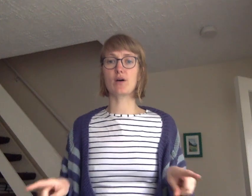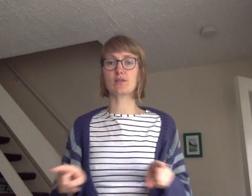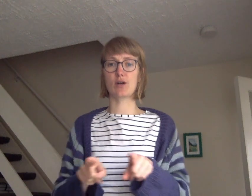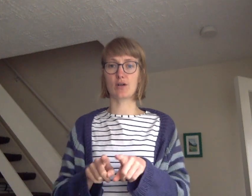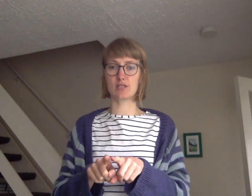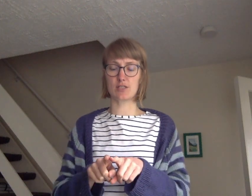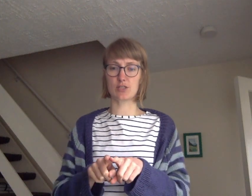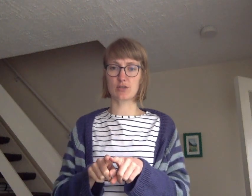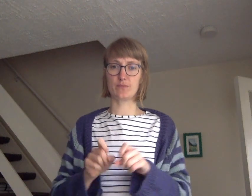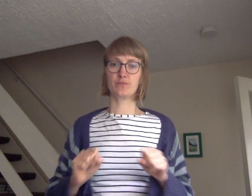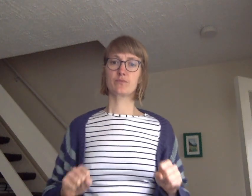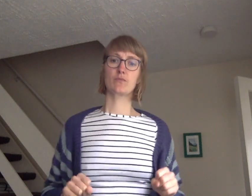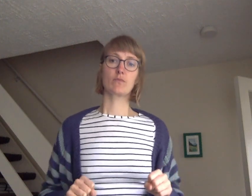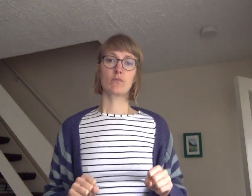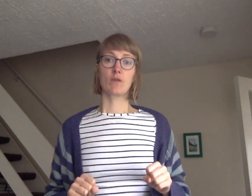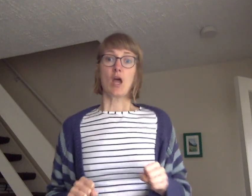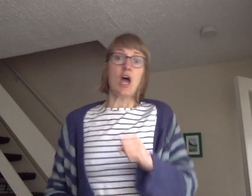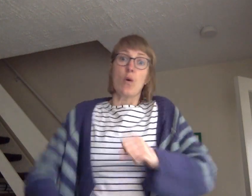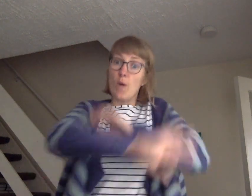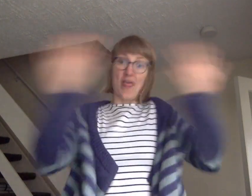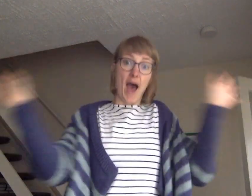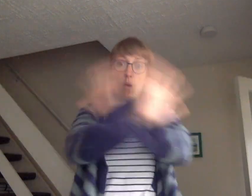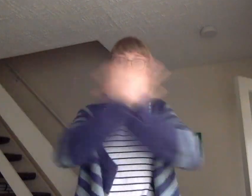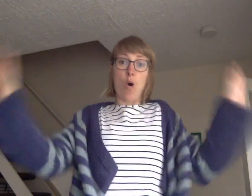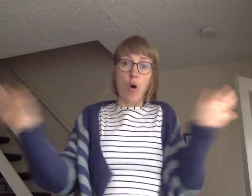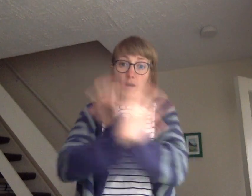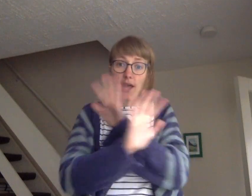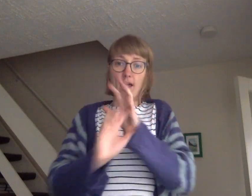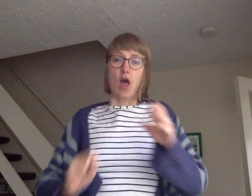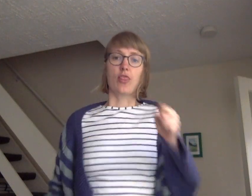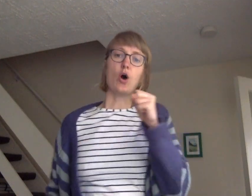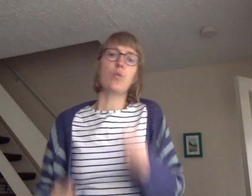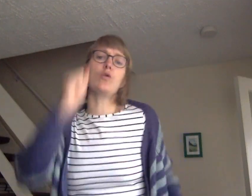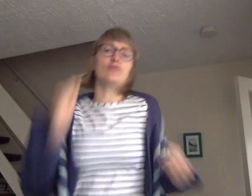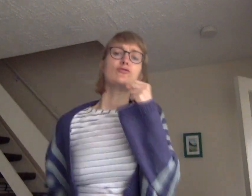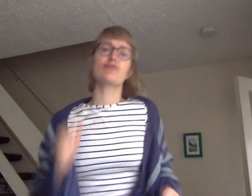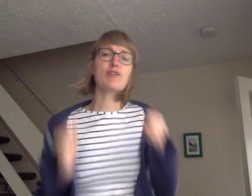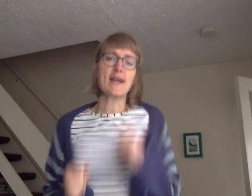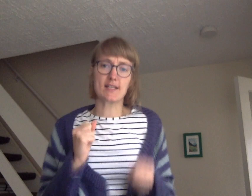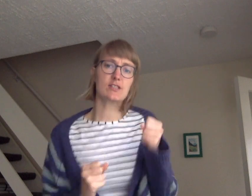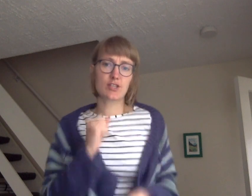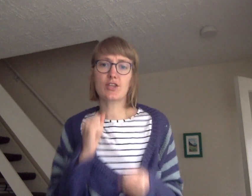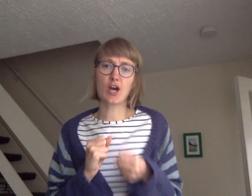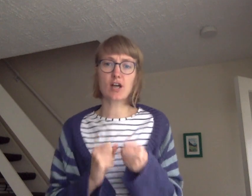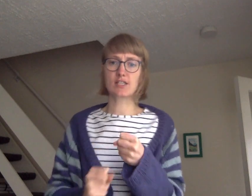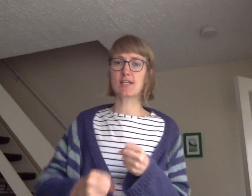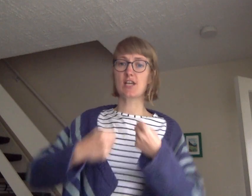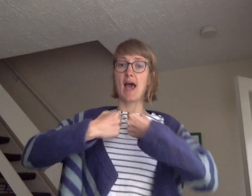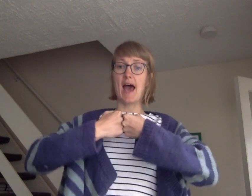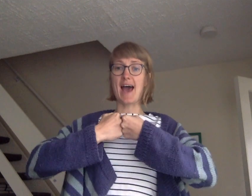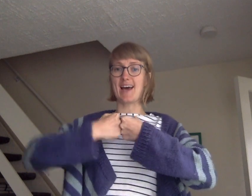grandma's cottage. Without warning, the wolf raced to the cottage